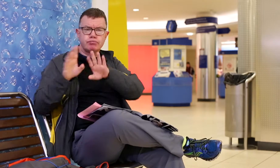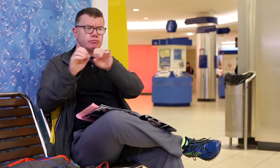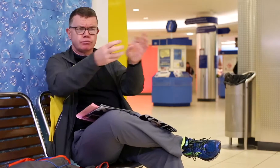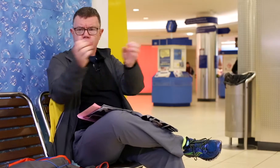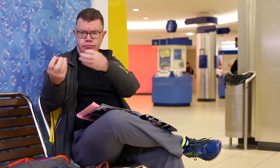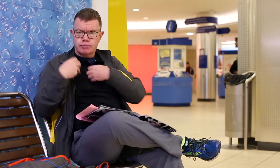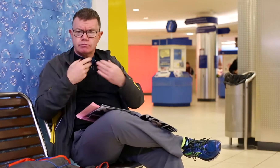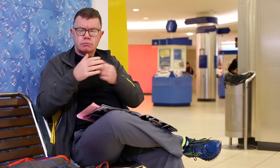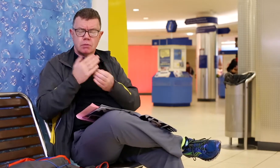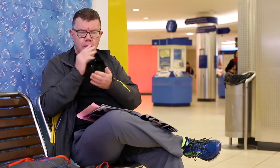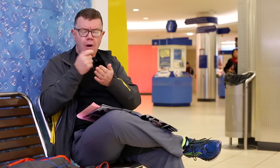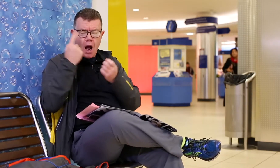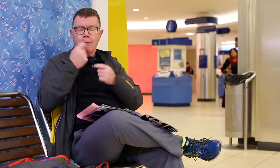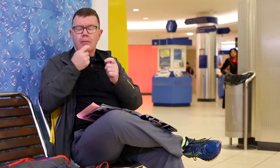need to be taken.